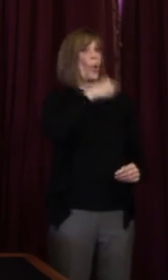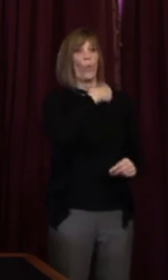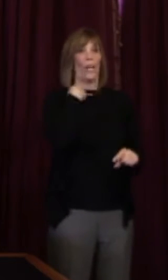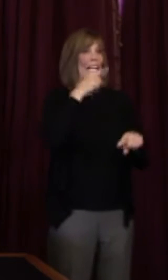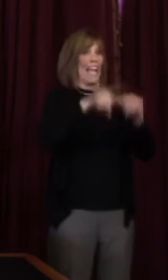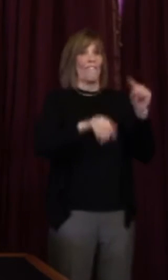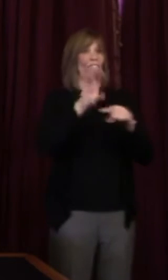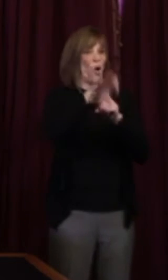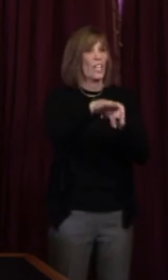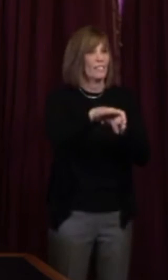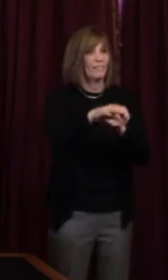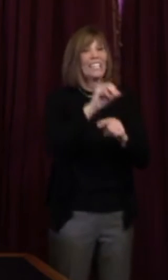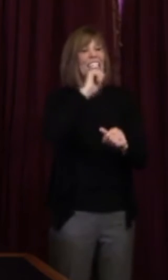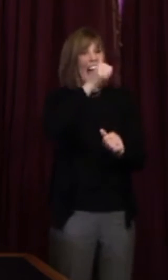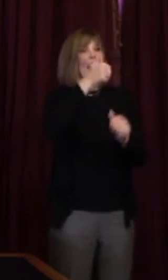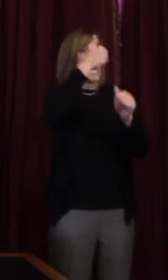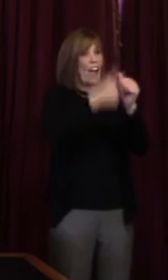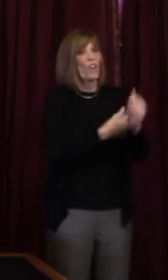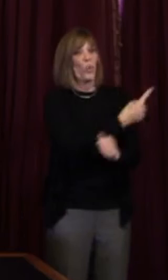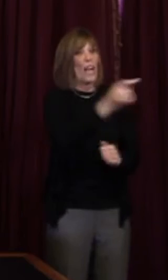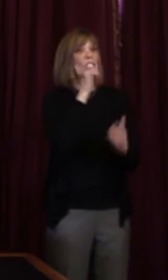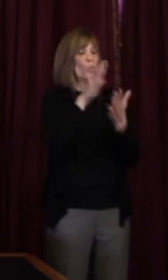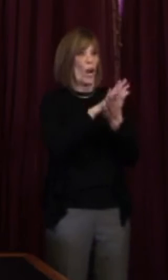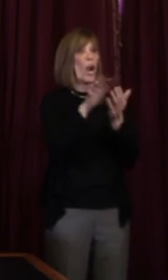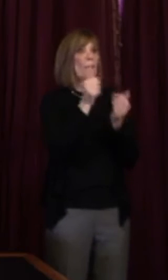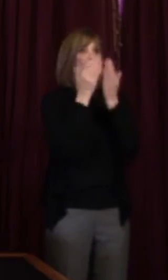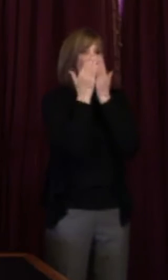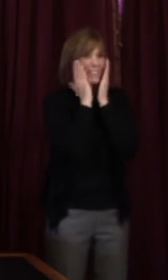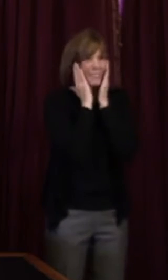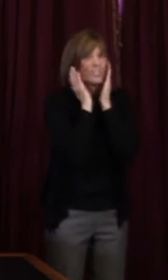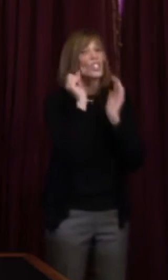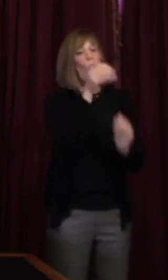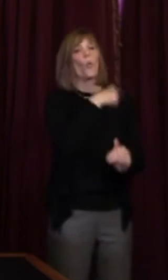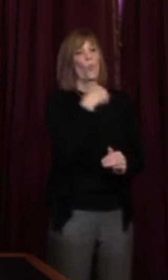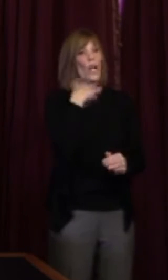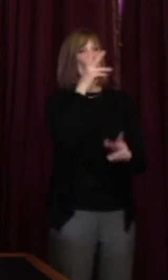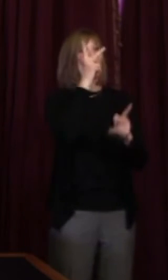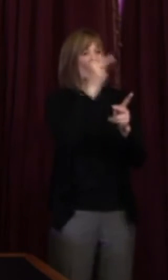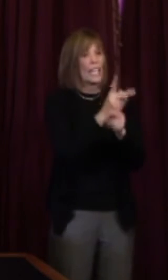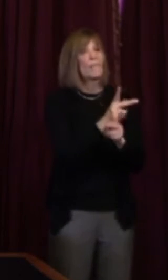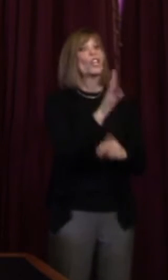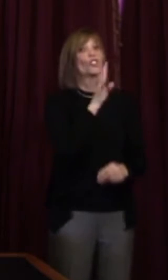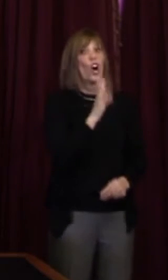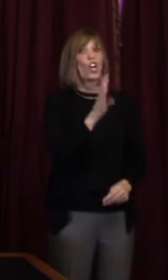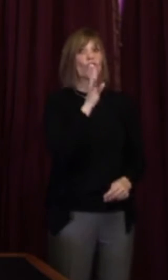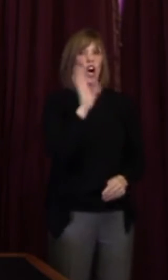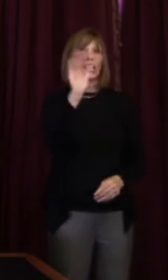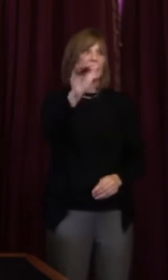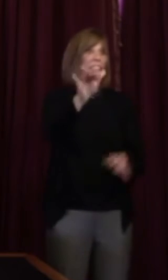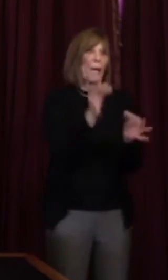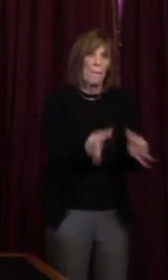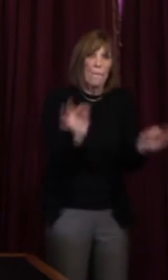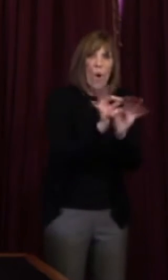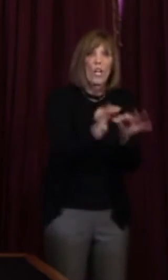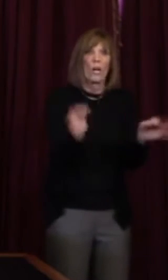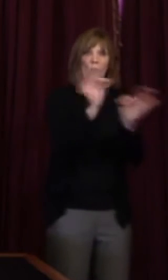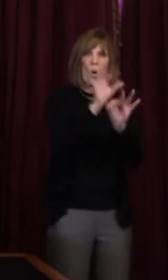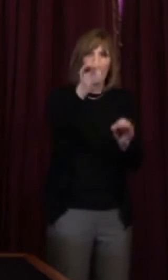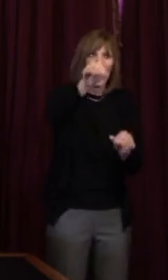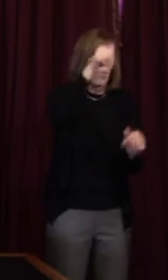be, not everybody is wearing a mask. So we're going to continue to talk about the importance of doing